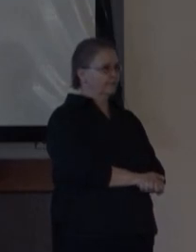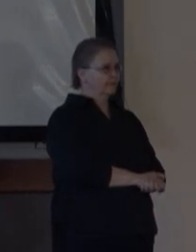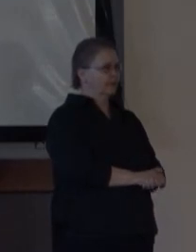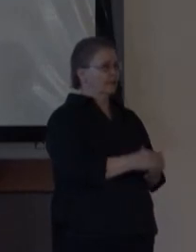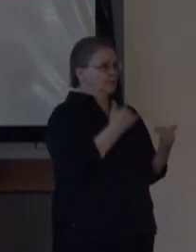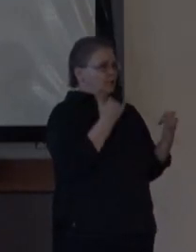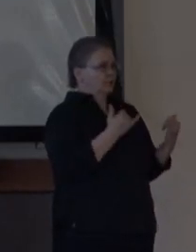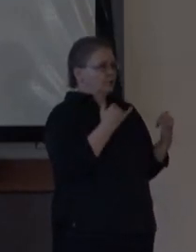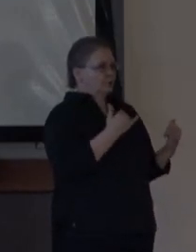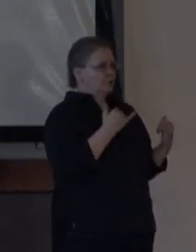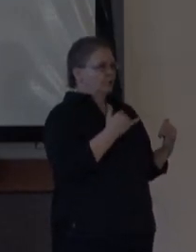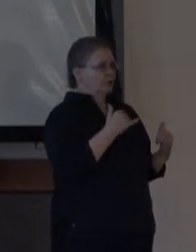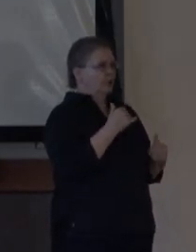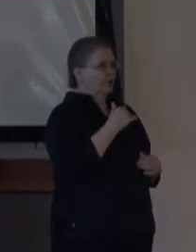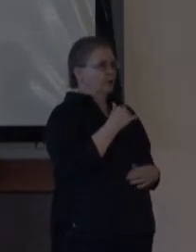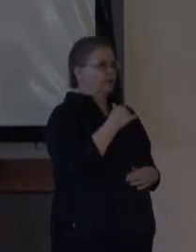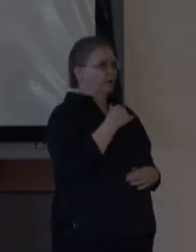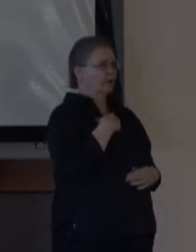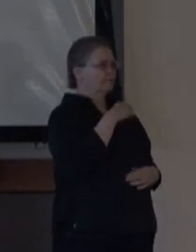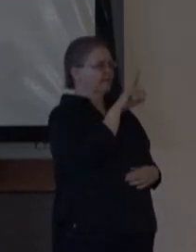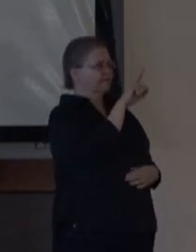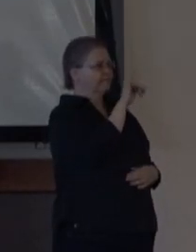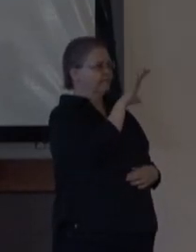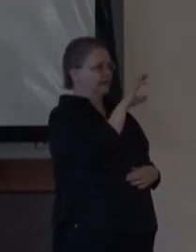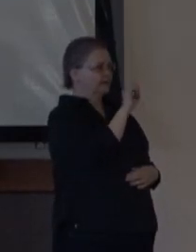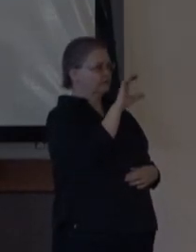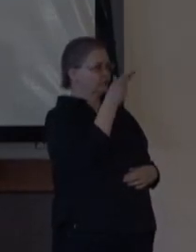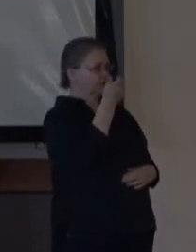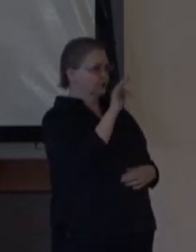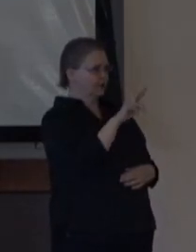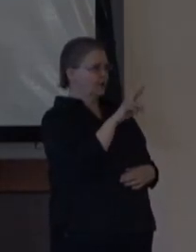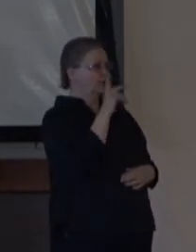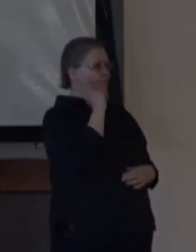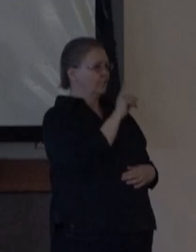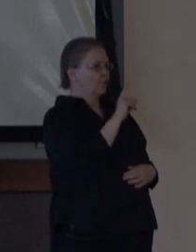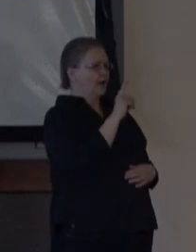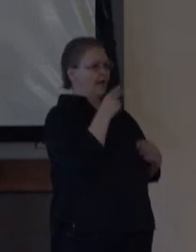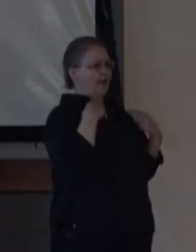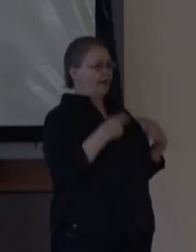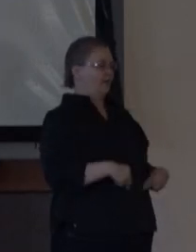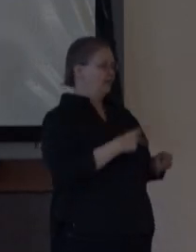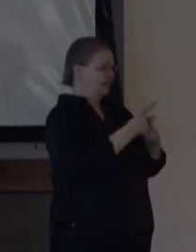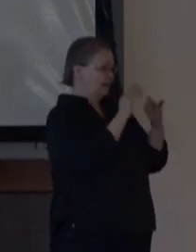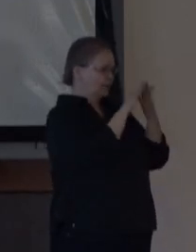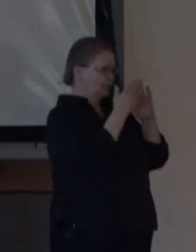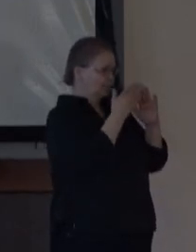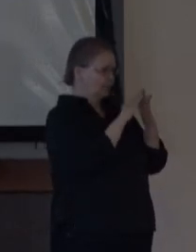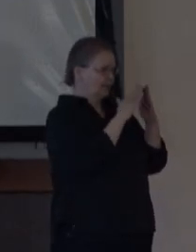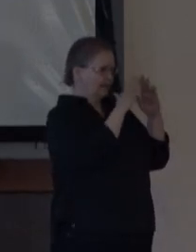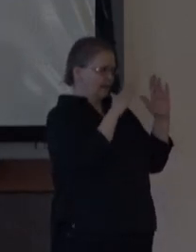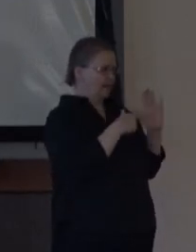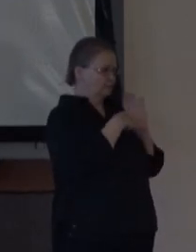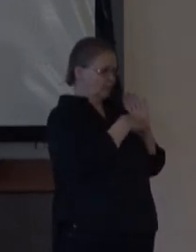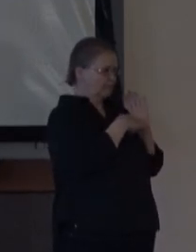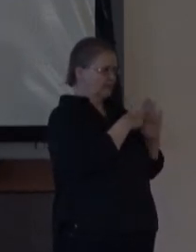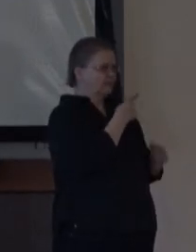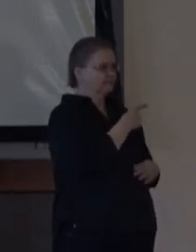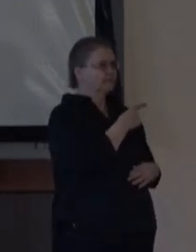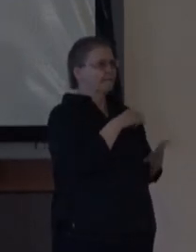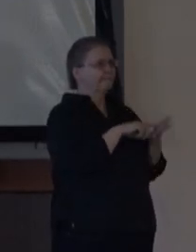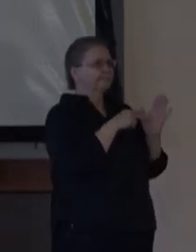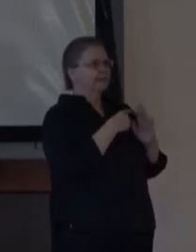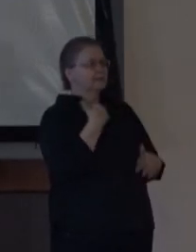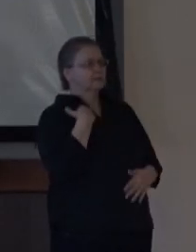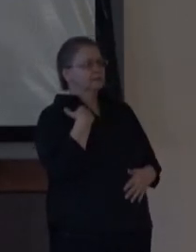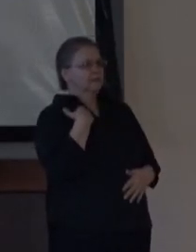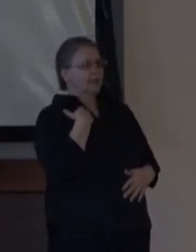And currently I serve as the vice chair of the Behavioral Health and Healthcare Committee in the House of Representatives, which means